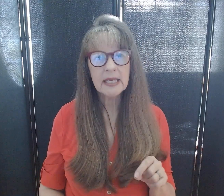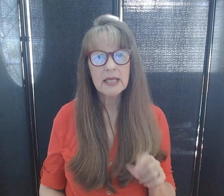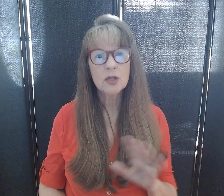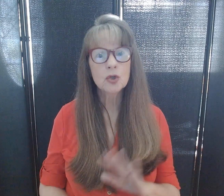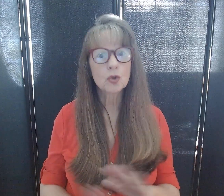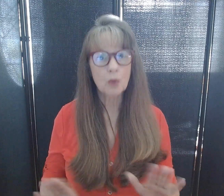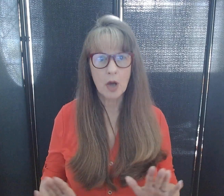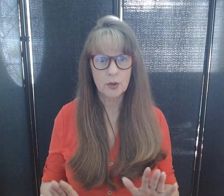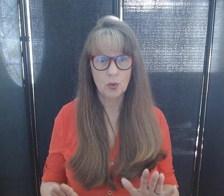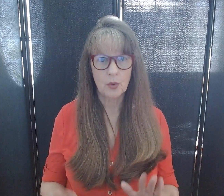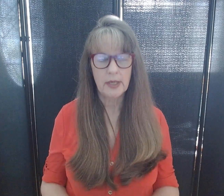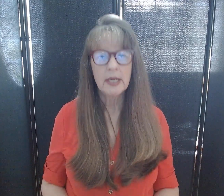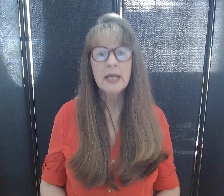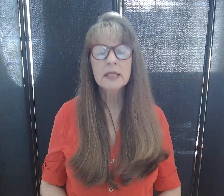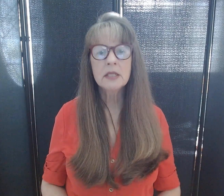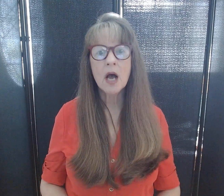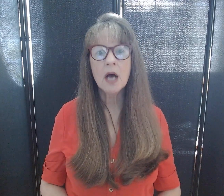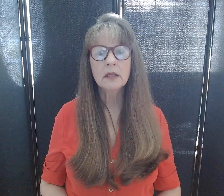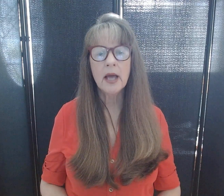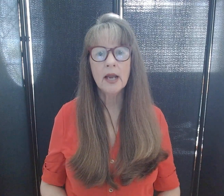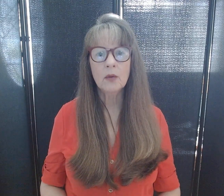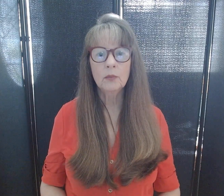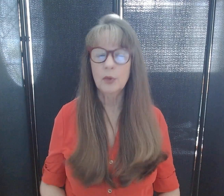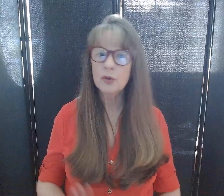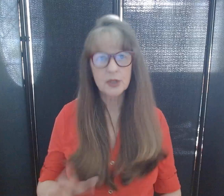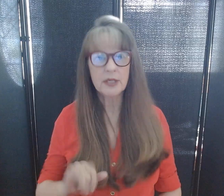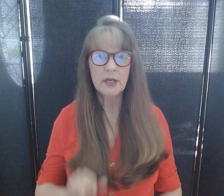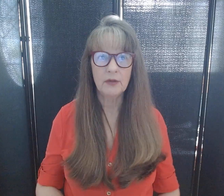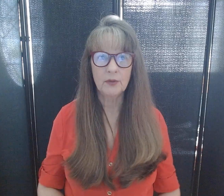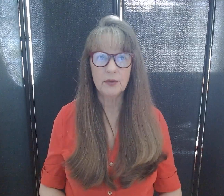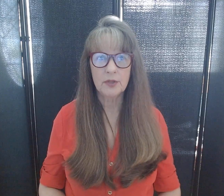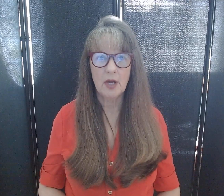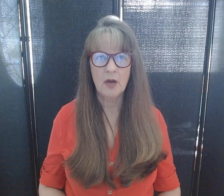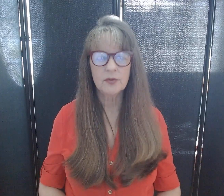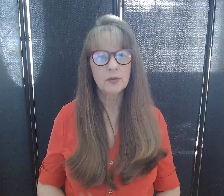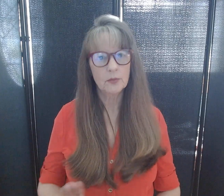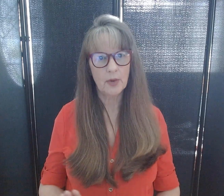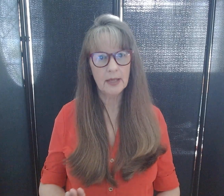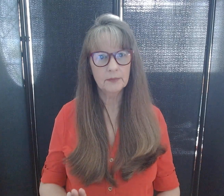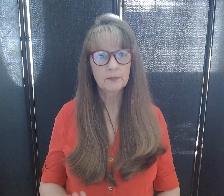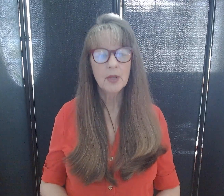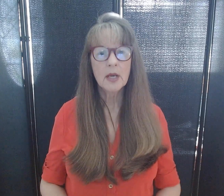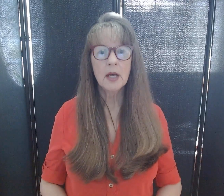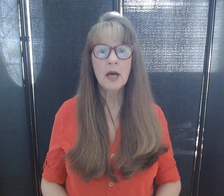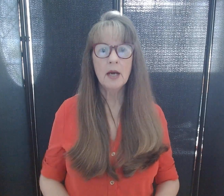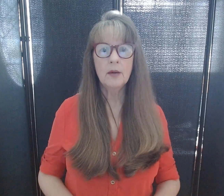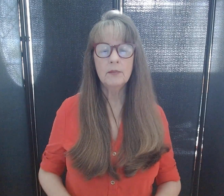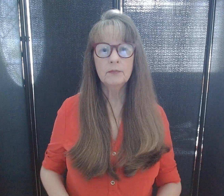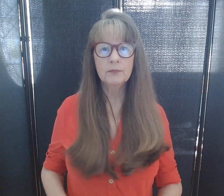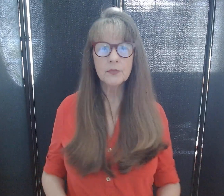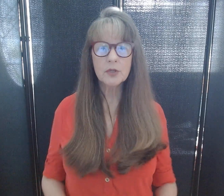anything derogatory. It's not like, well, you just need to think for yourselves, right? Um, so